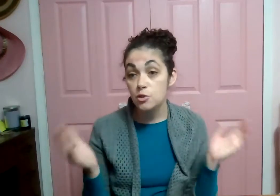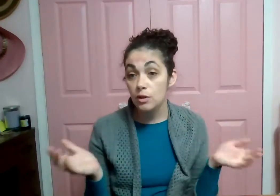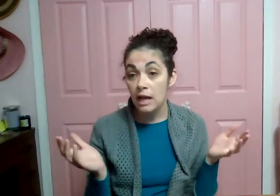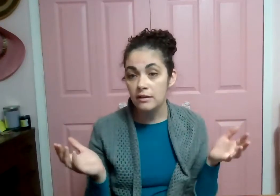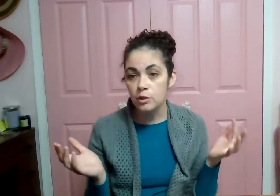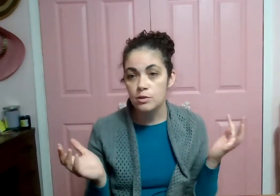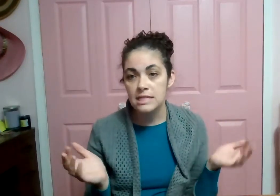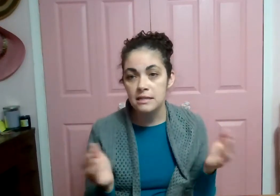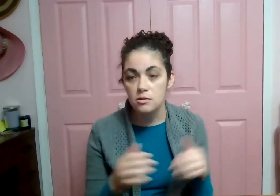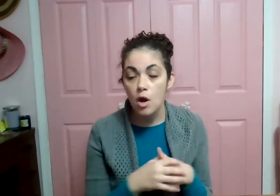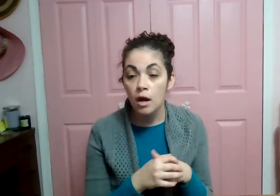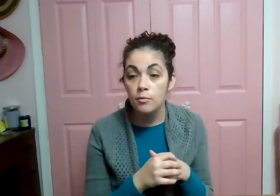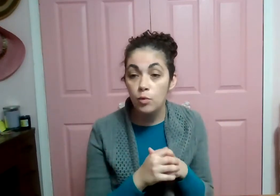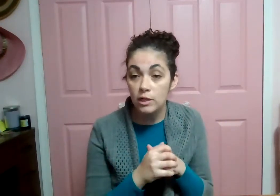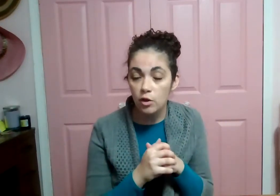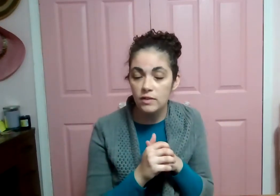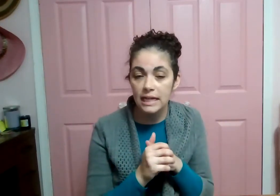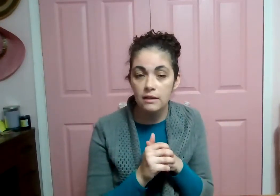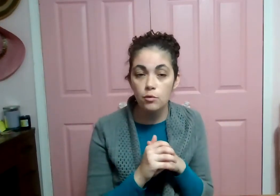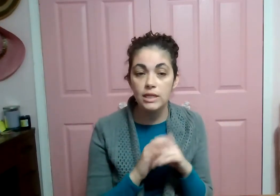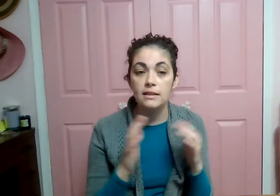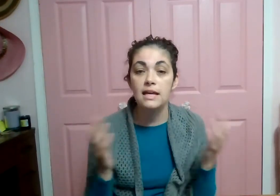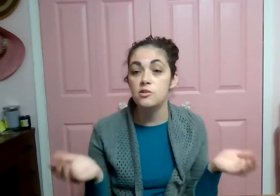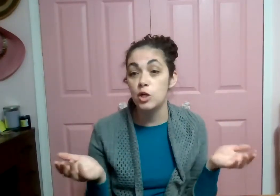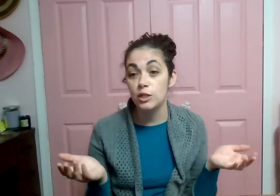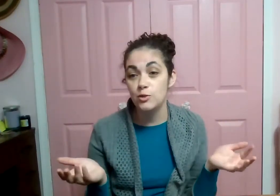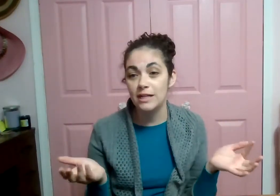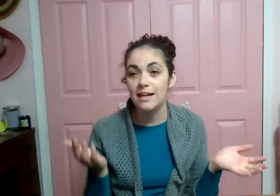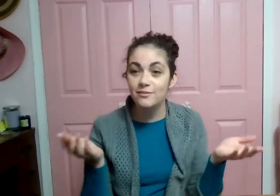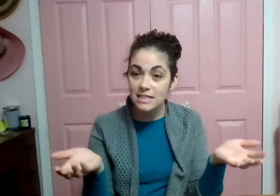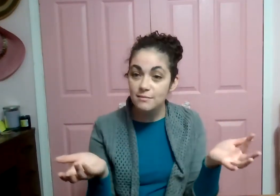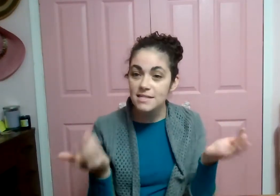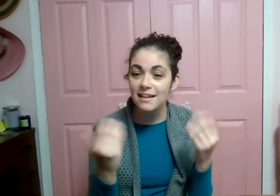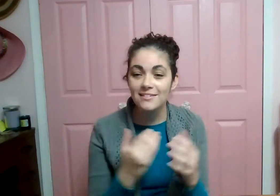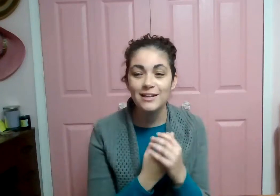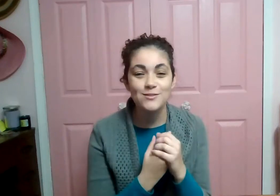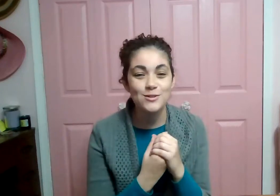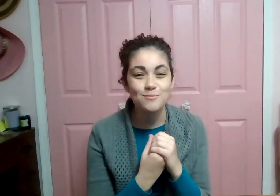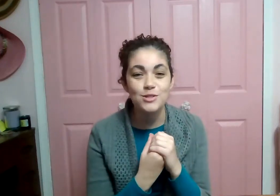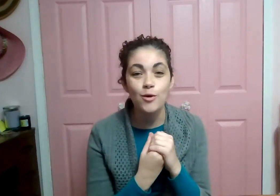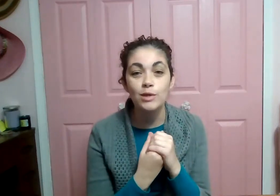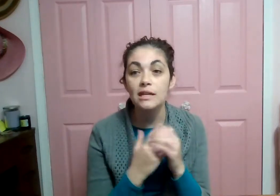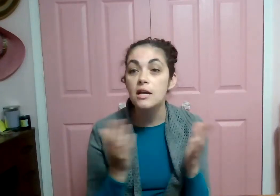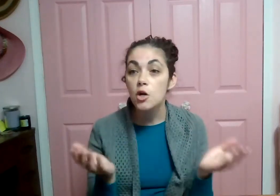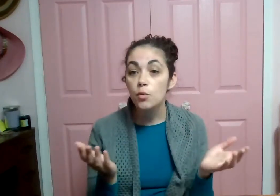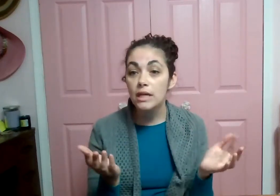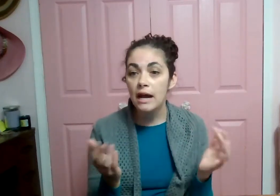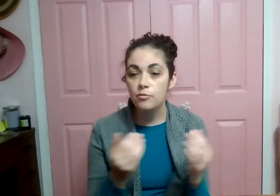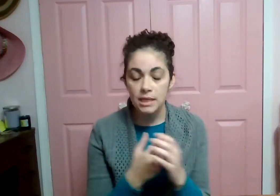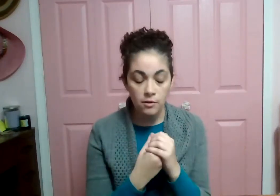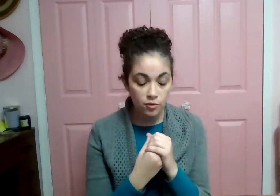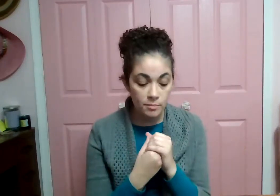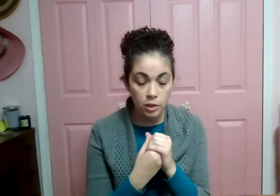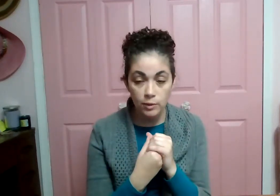do a lot of those things. When COVID hit, we then started doing a lot of Teams and a lot of Zooms. So we have become familiar with